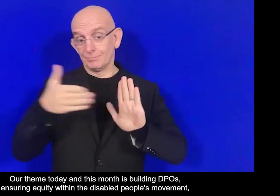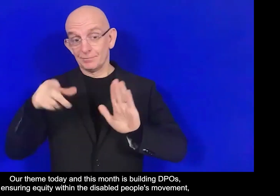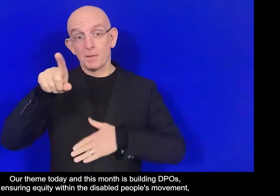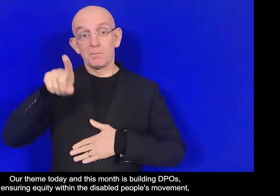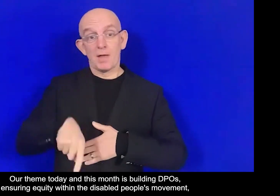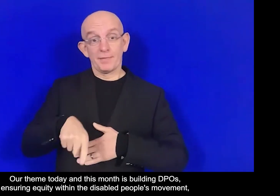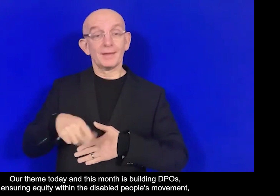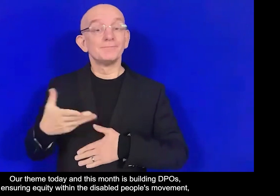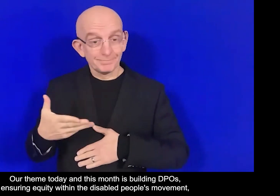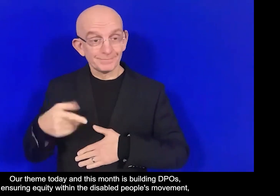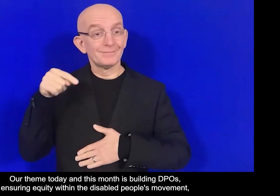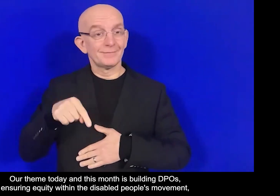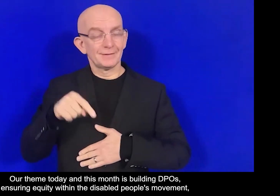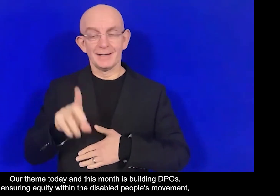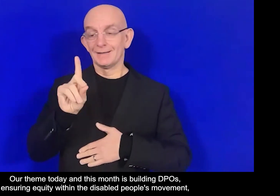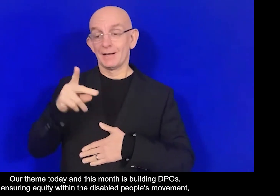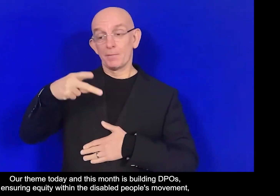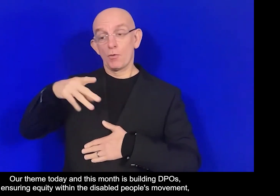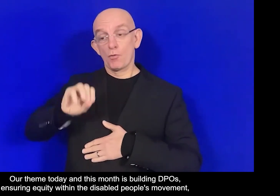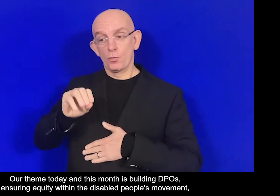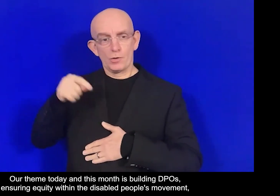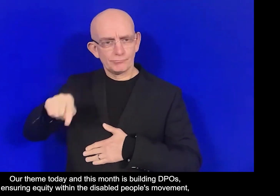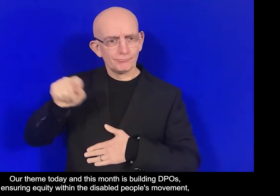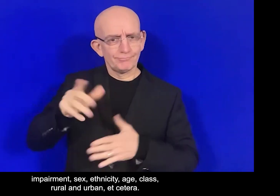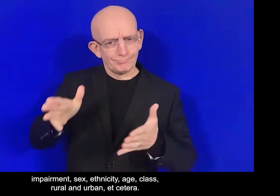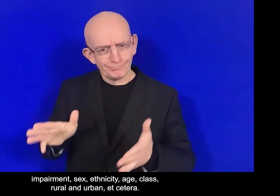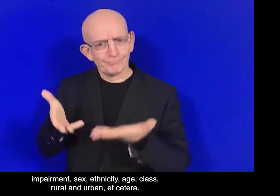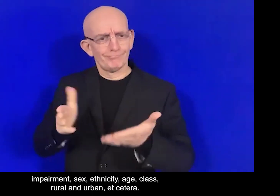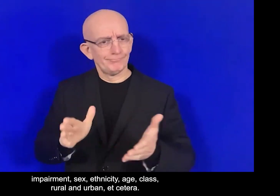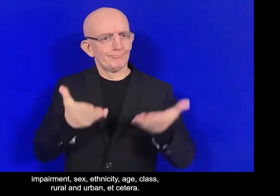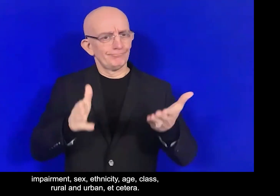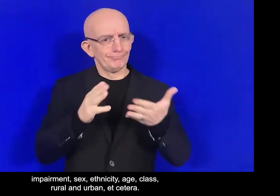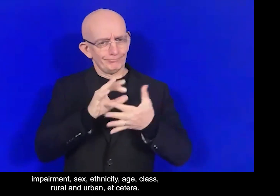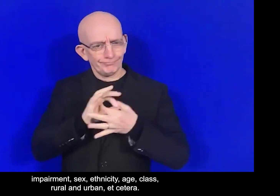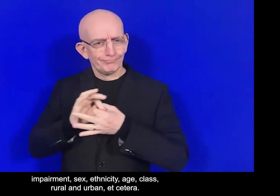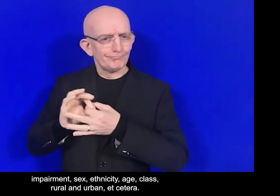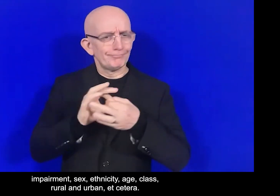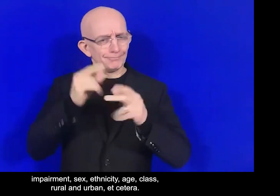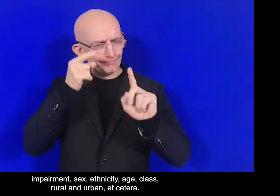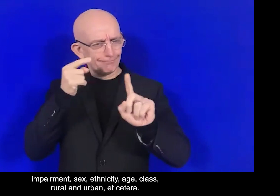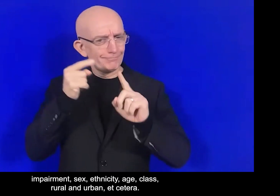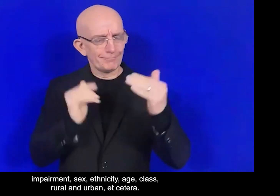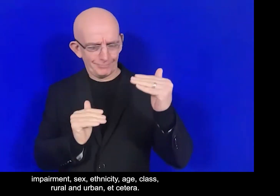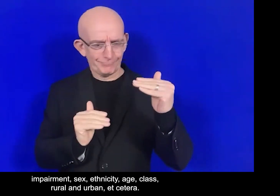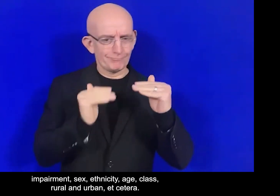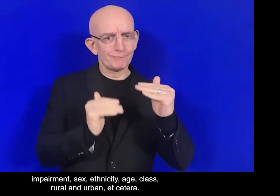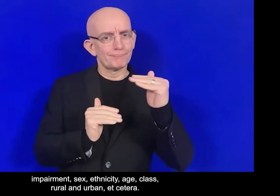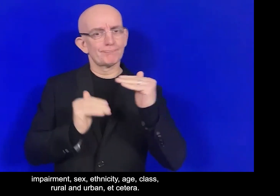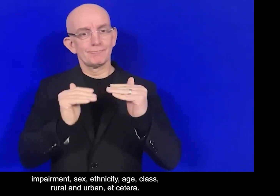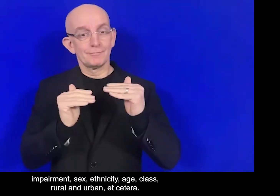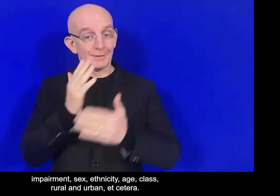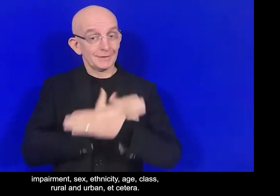Ensuring Equity Within the Disabled People's Movement, Impairment, Sex,